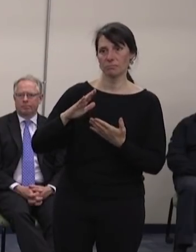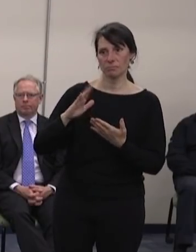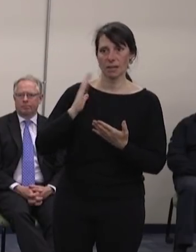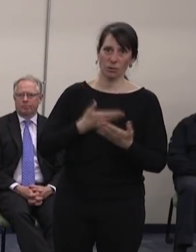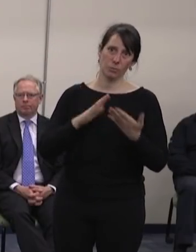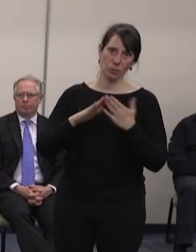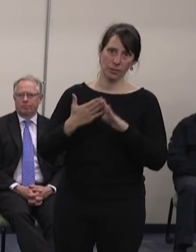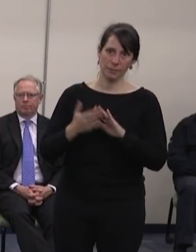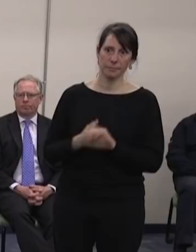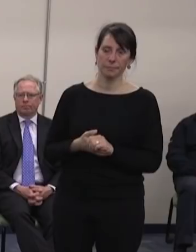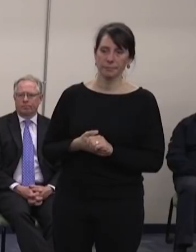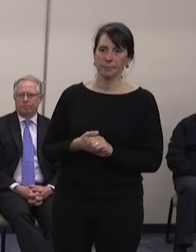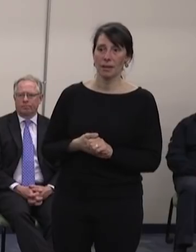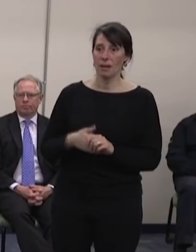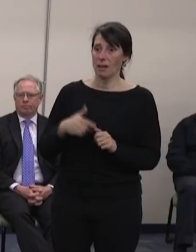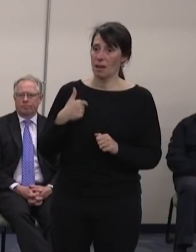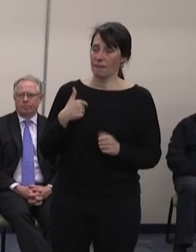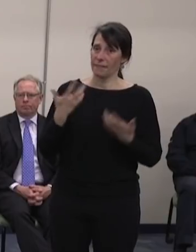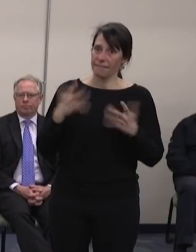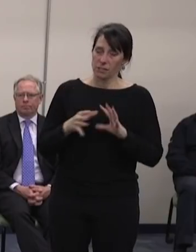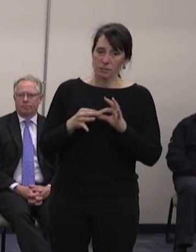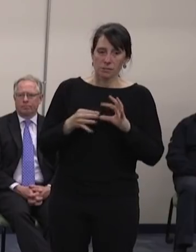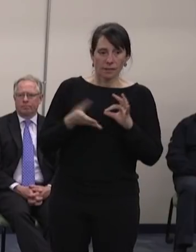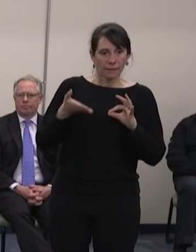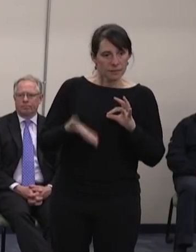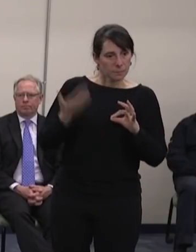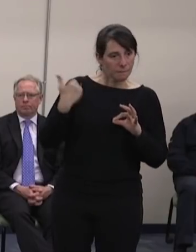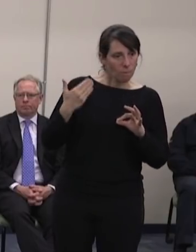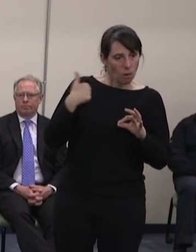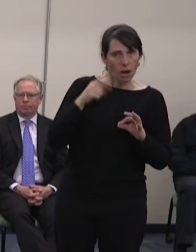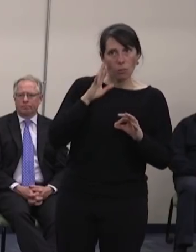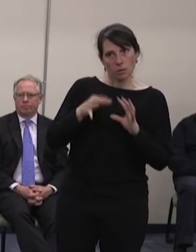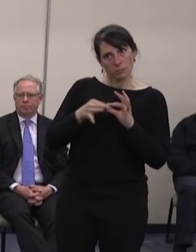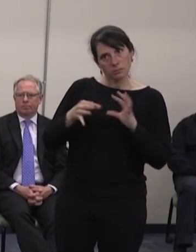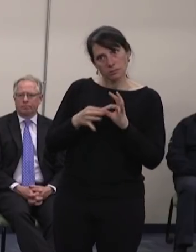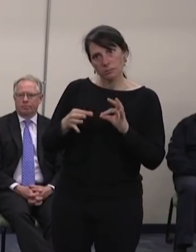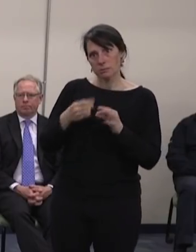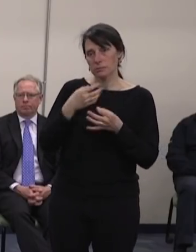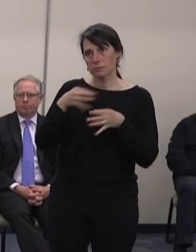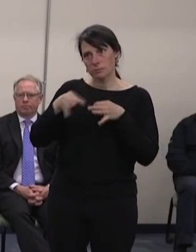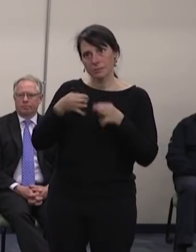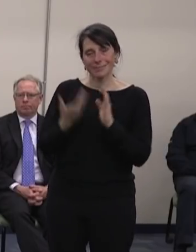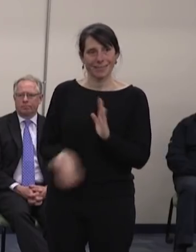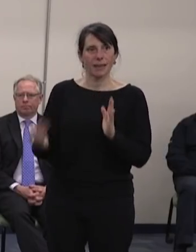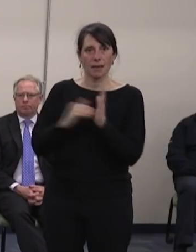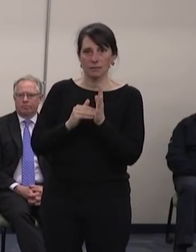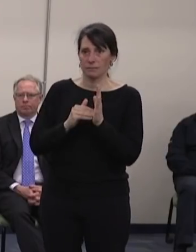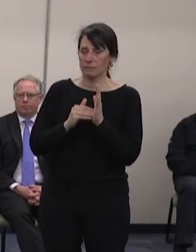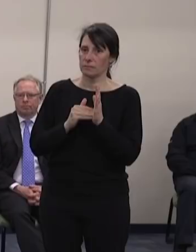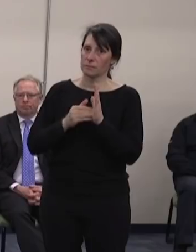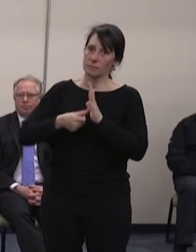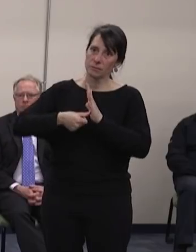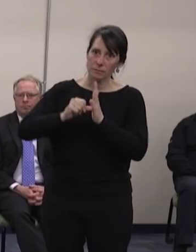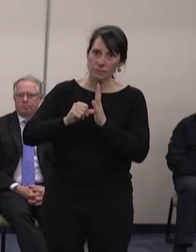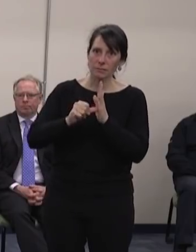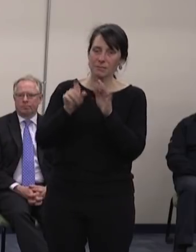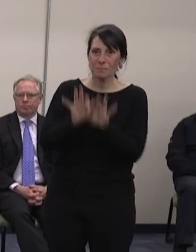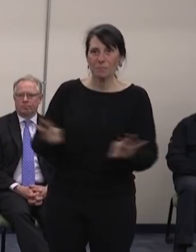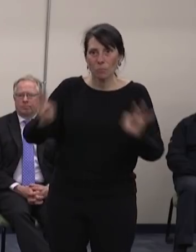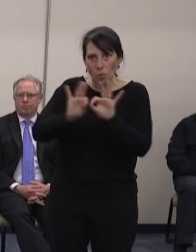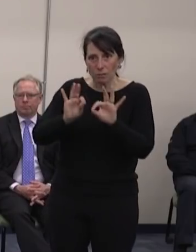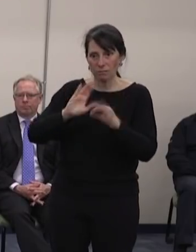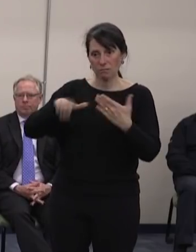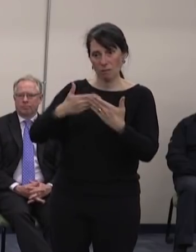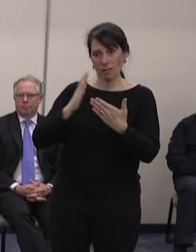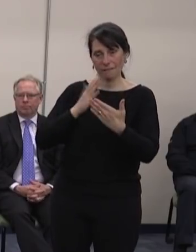I have said it before, and I will say it again now. It is critically important that everyone follow this guidance to